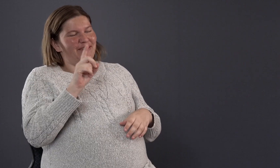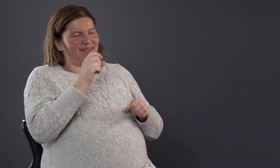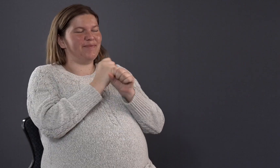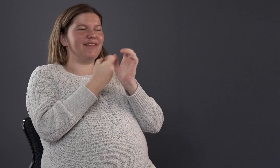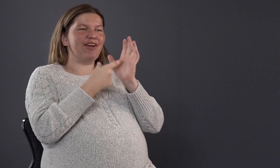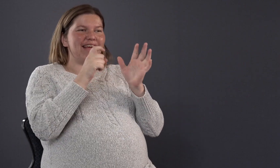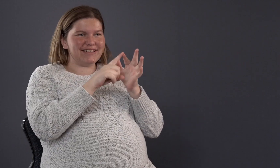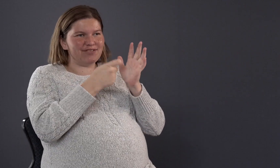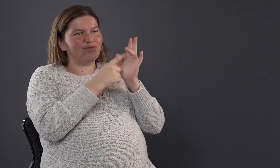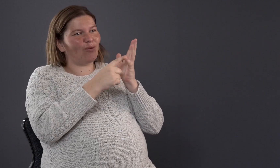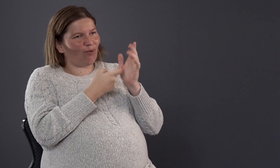Hi, my name's Grace Rourke.